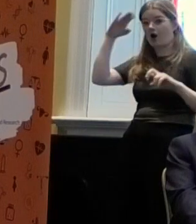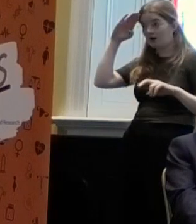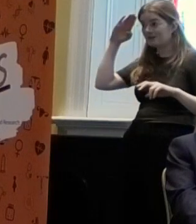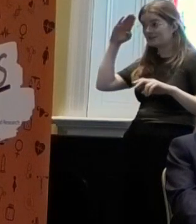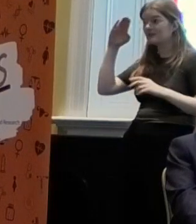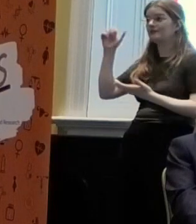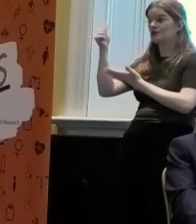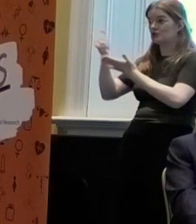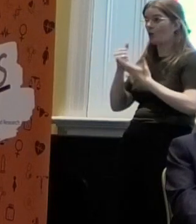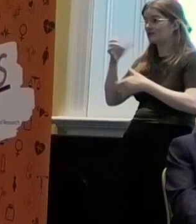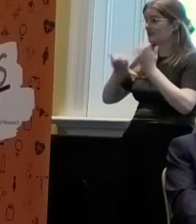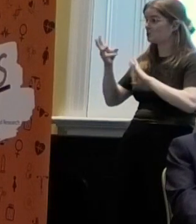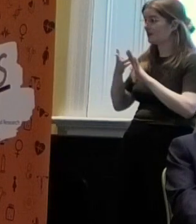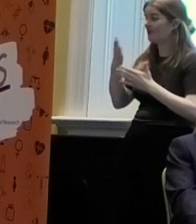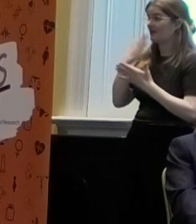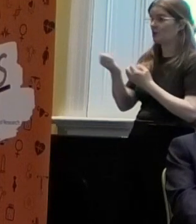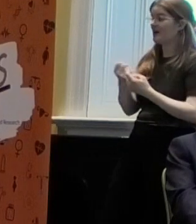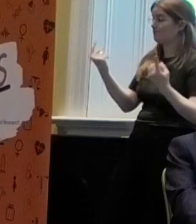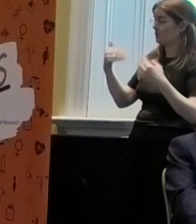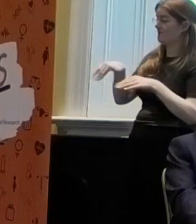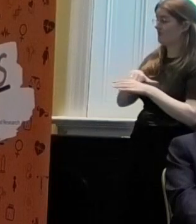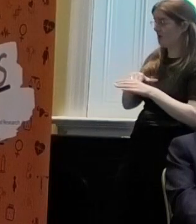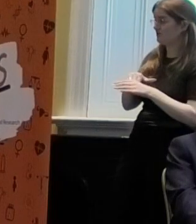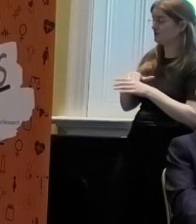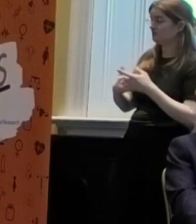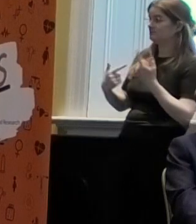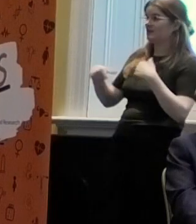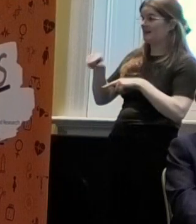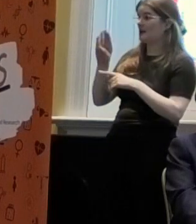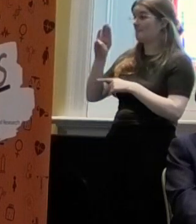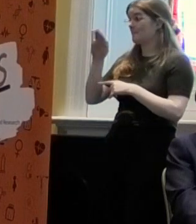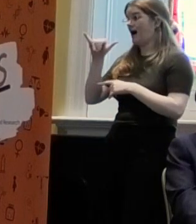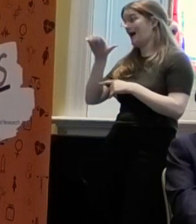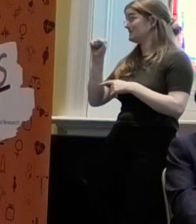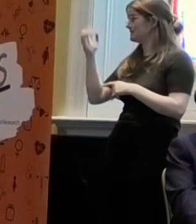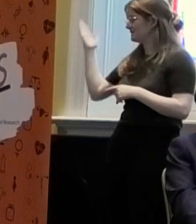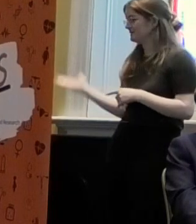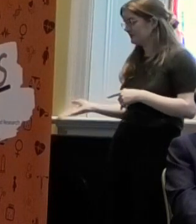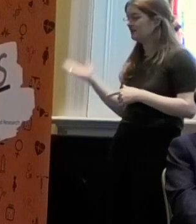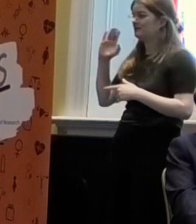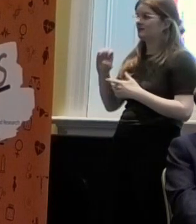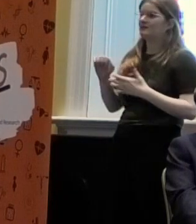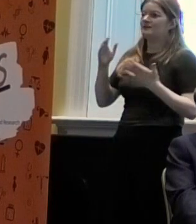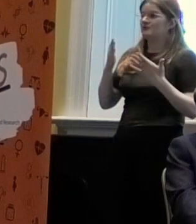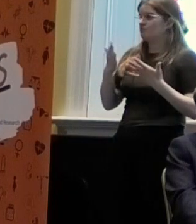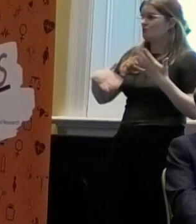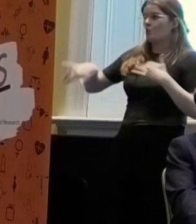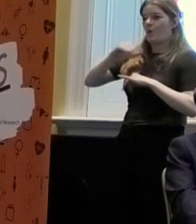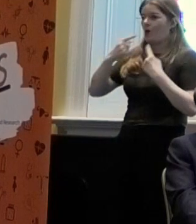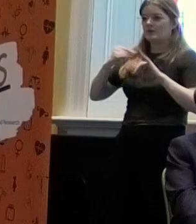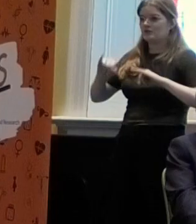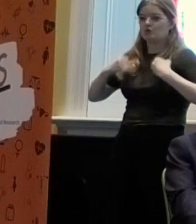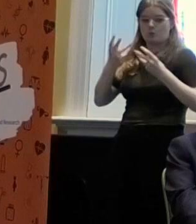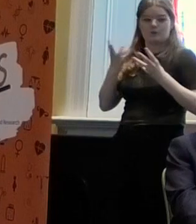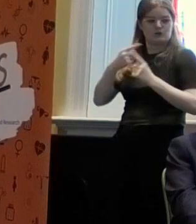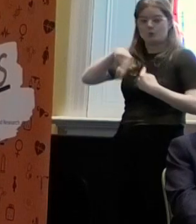for supporting Science Week. Thank you, everybody involved in BIAS. Eliza, Zara and Holly, you're always a joy to work with.